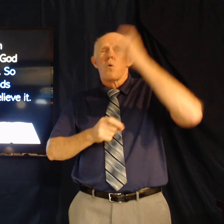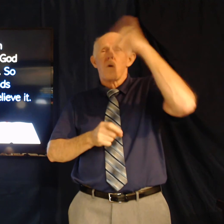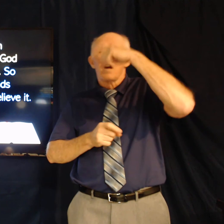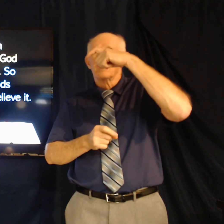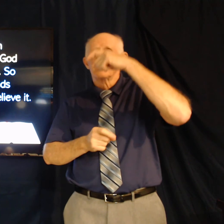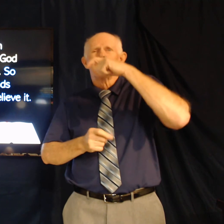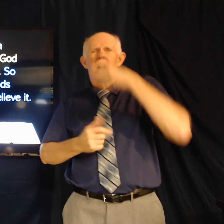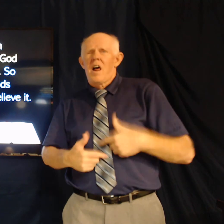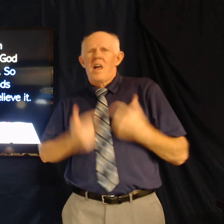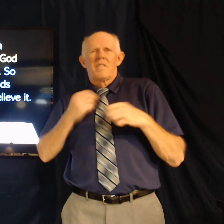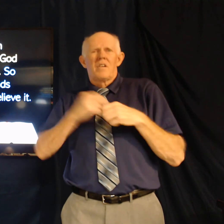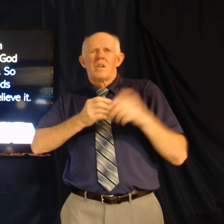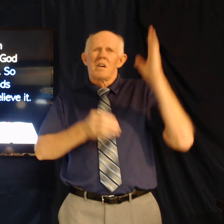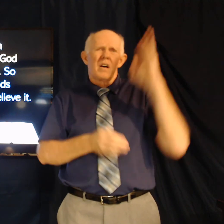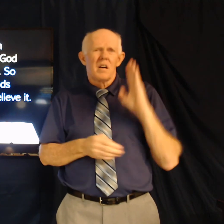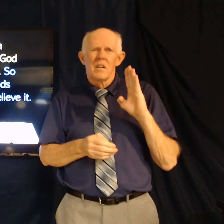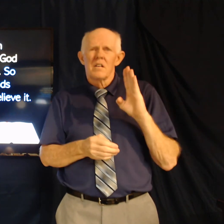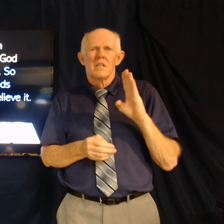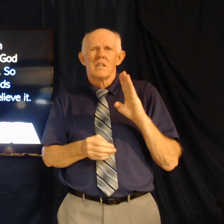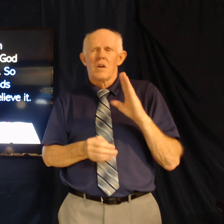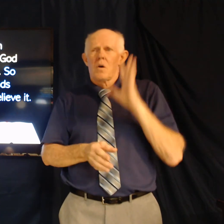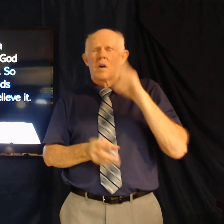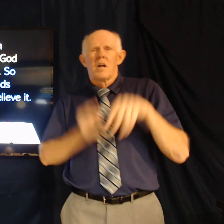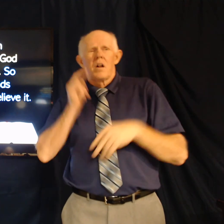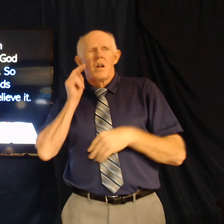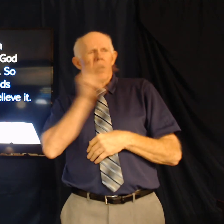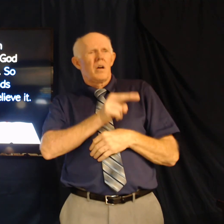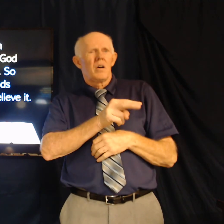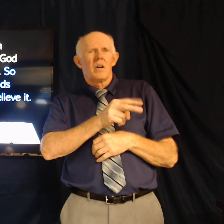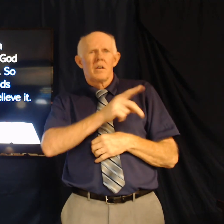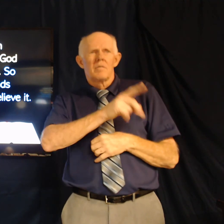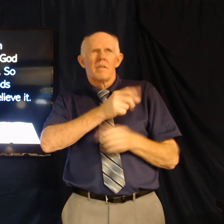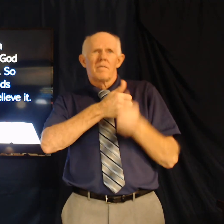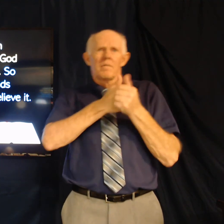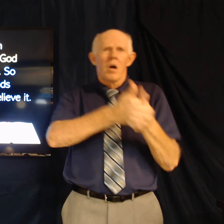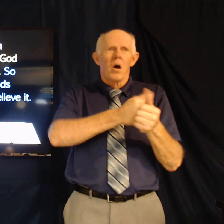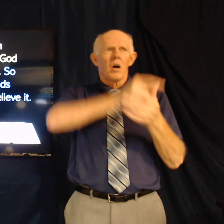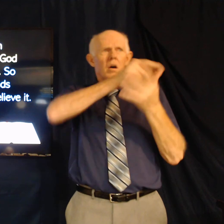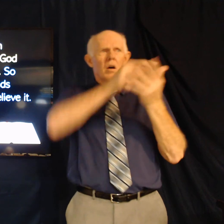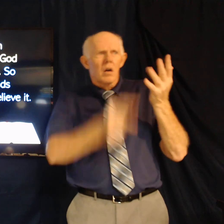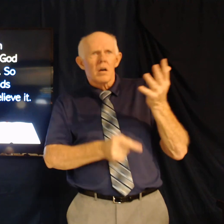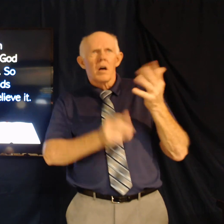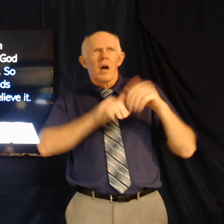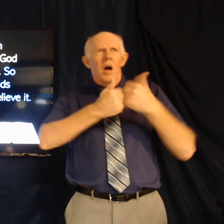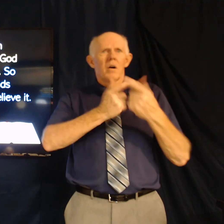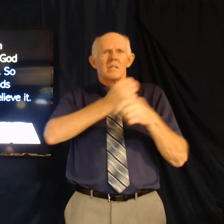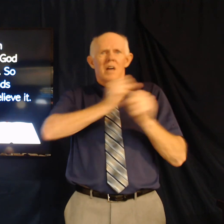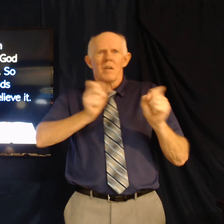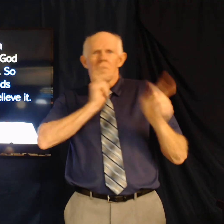The wise don't live in God. We notice they often follow